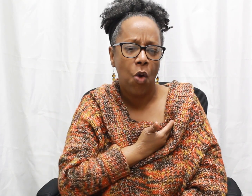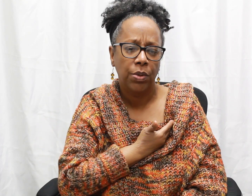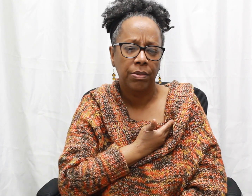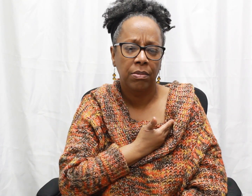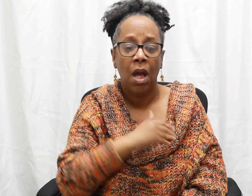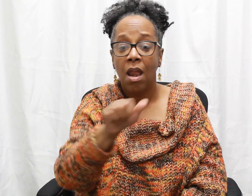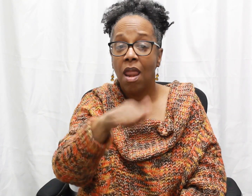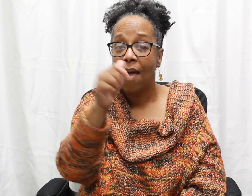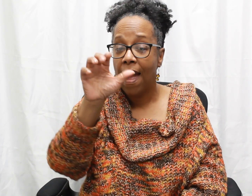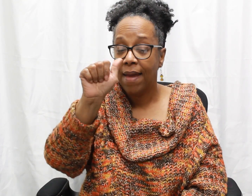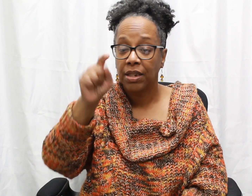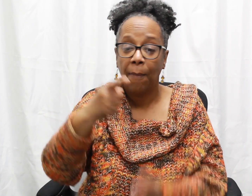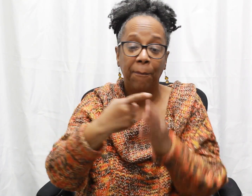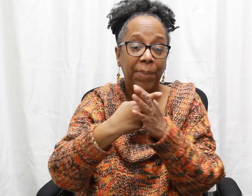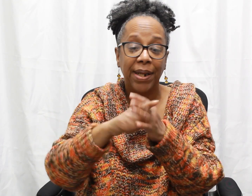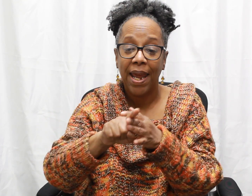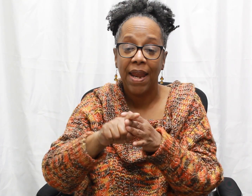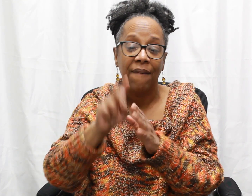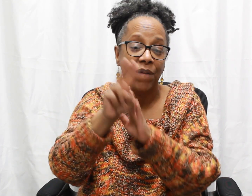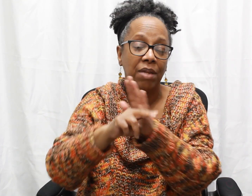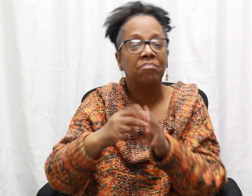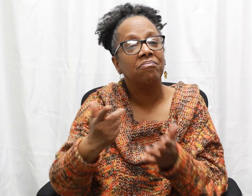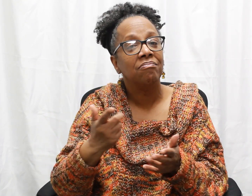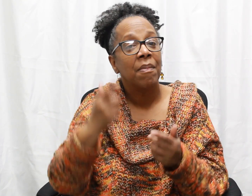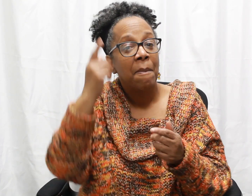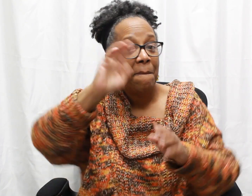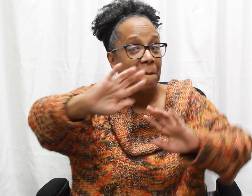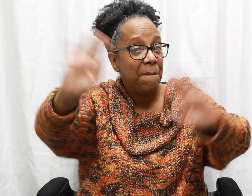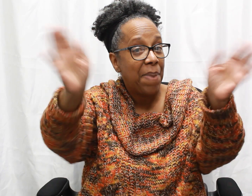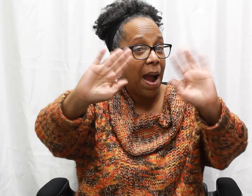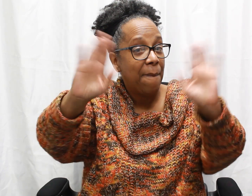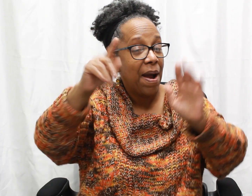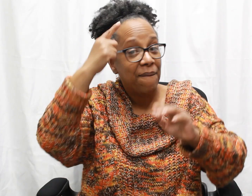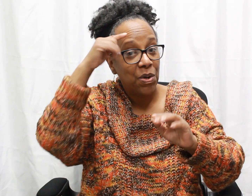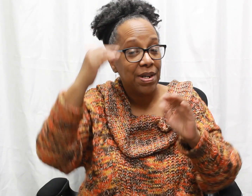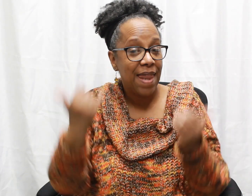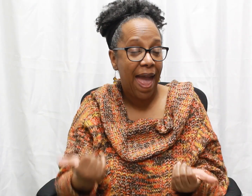to check out our other ASL for Beginners videos. Bye-bye for now.